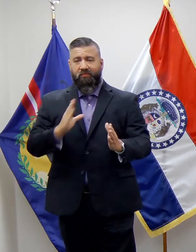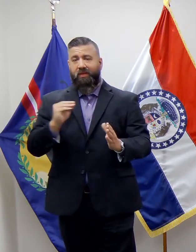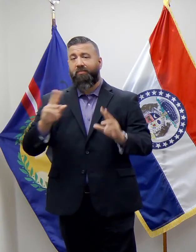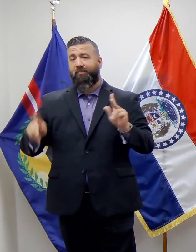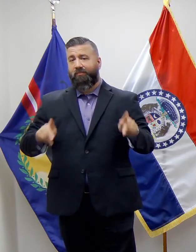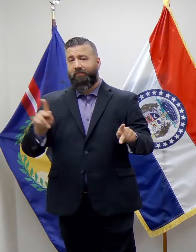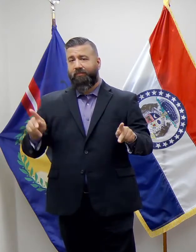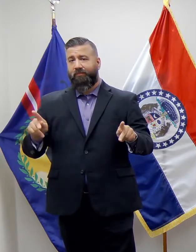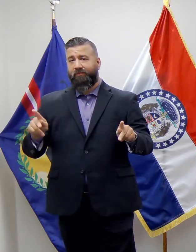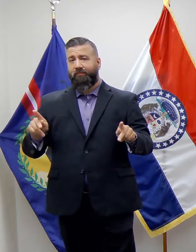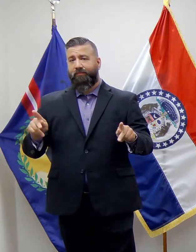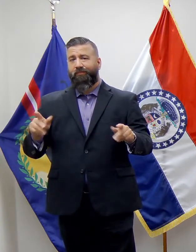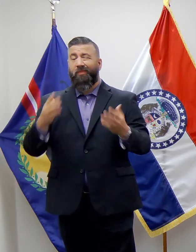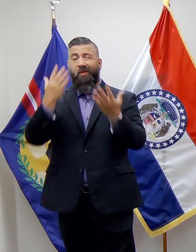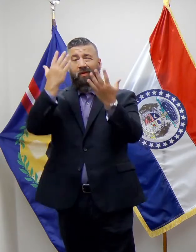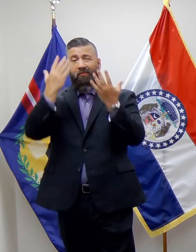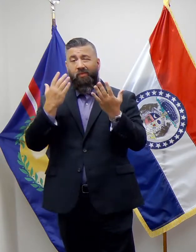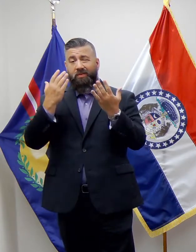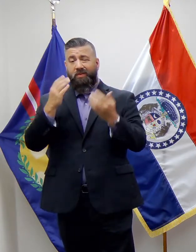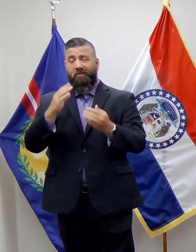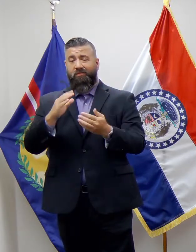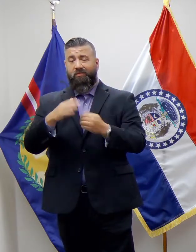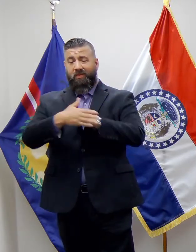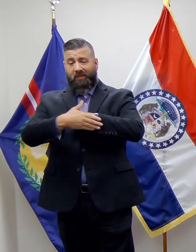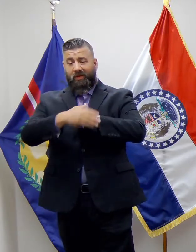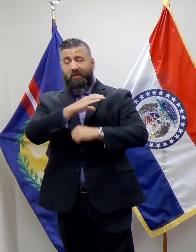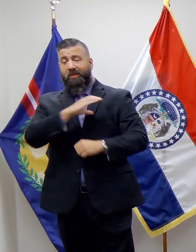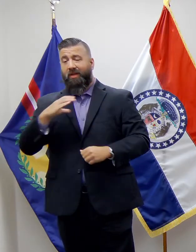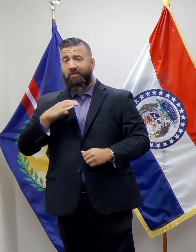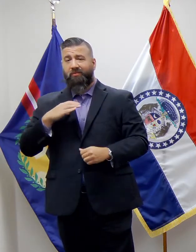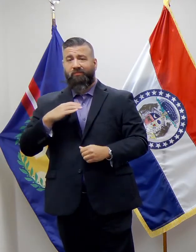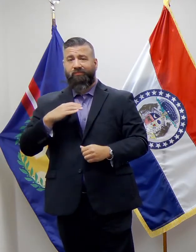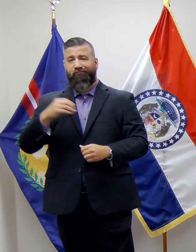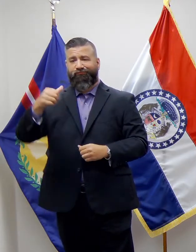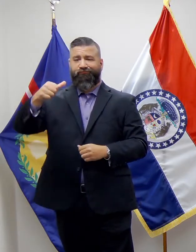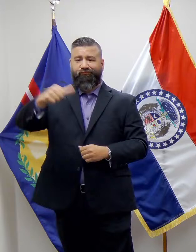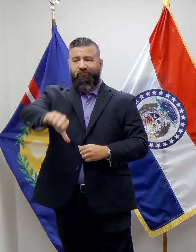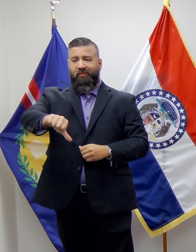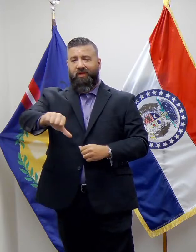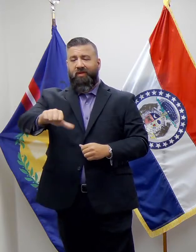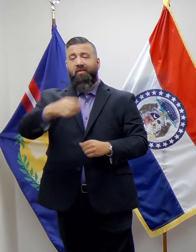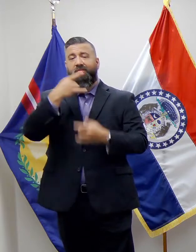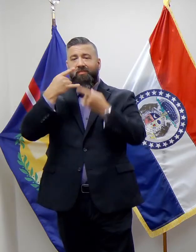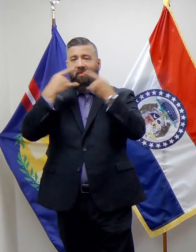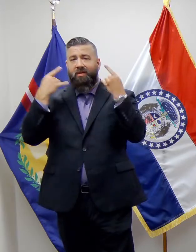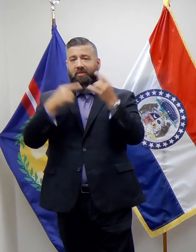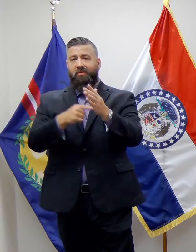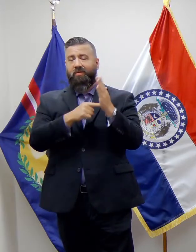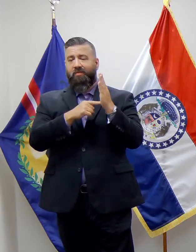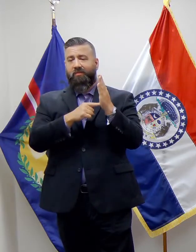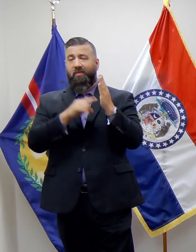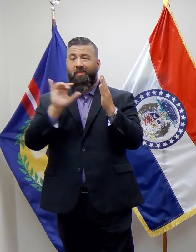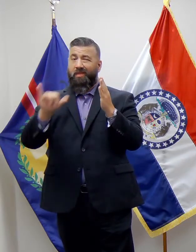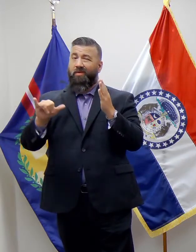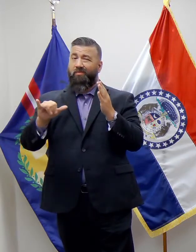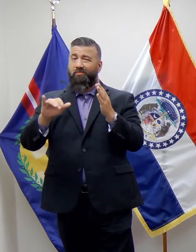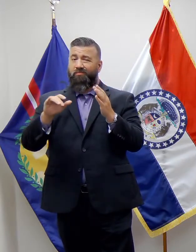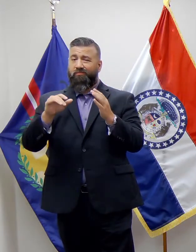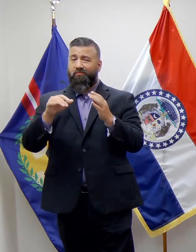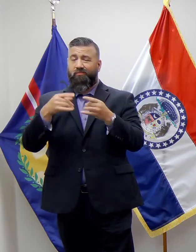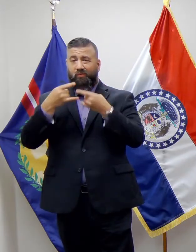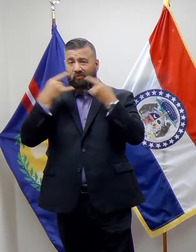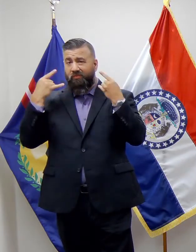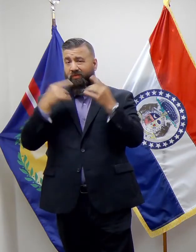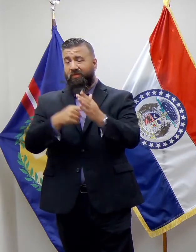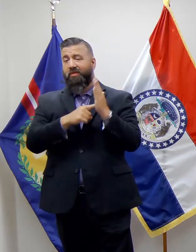Unfortunately, the County Council voted down a mask requirement that would have protected us all, most notably our children and the unvaccinated.